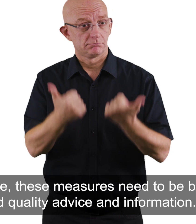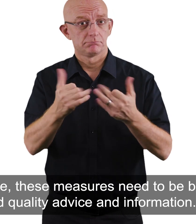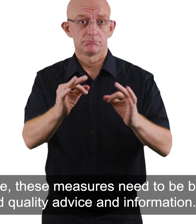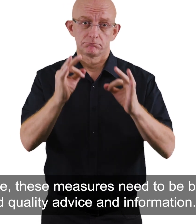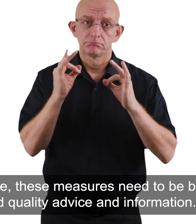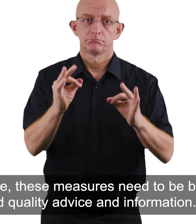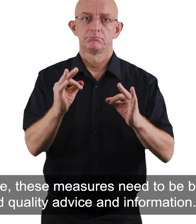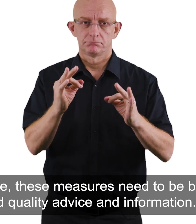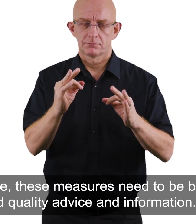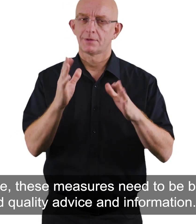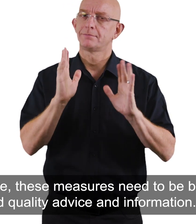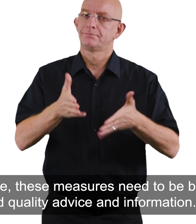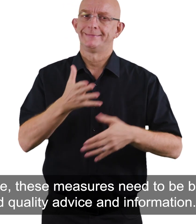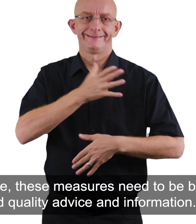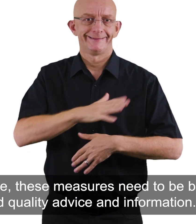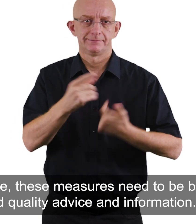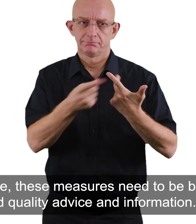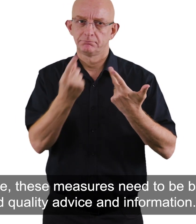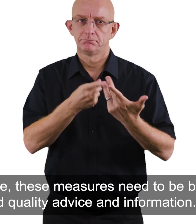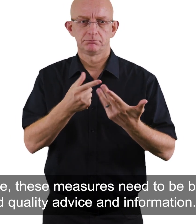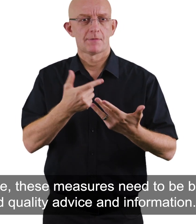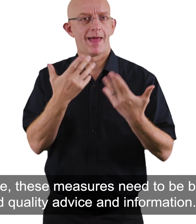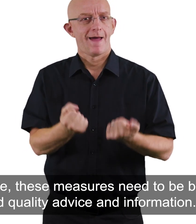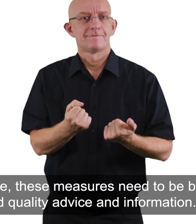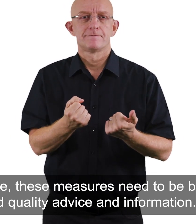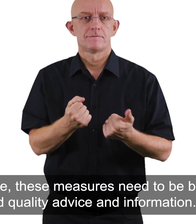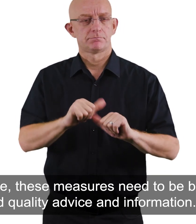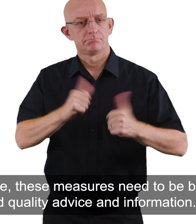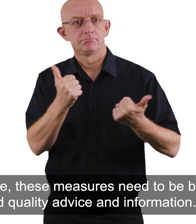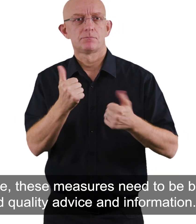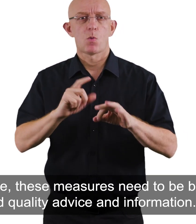effective, these measures need to be backed by good quality advice